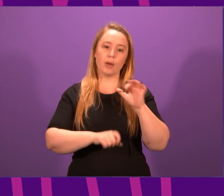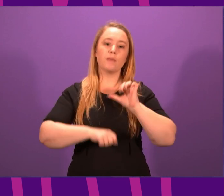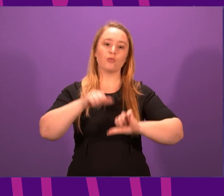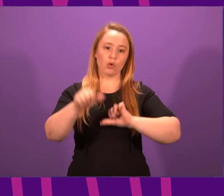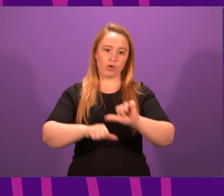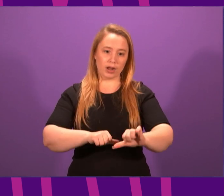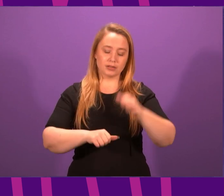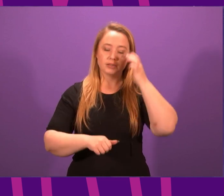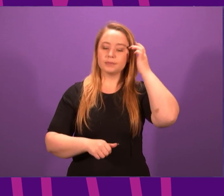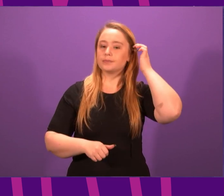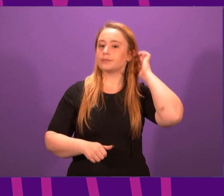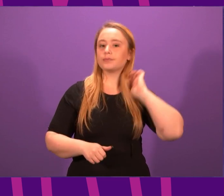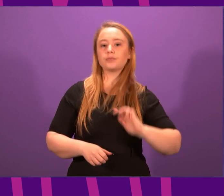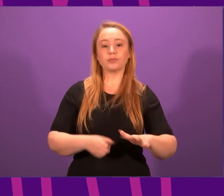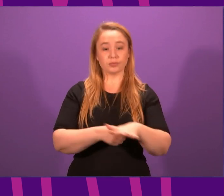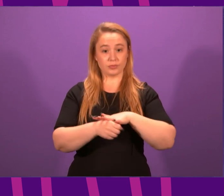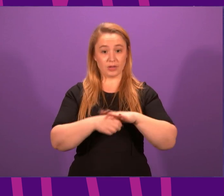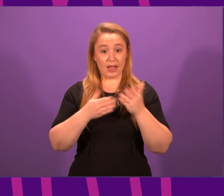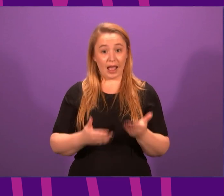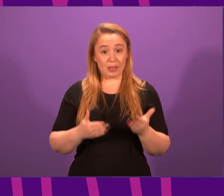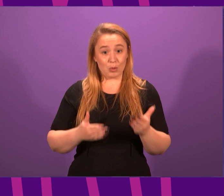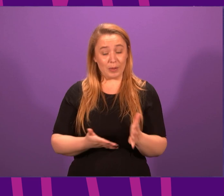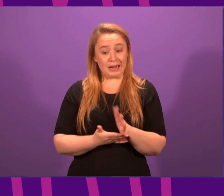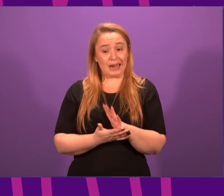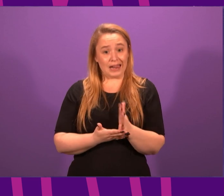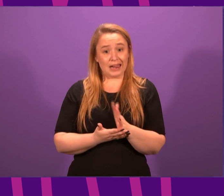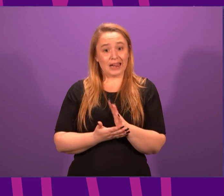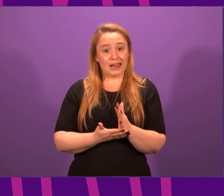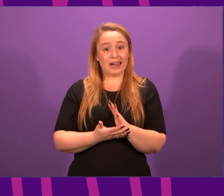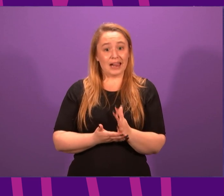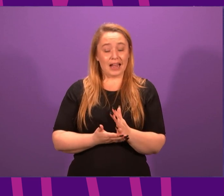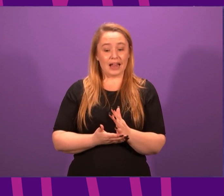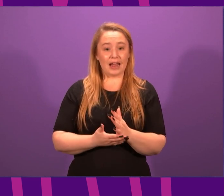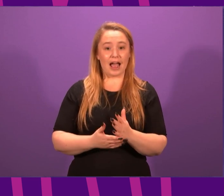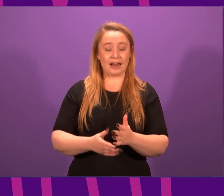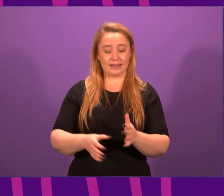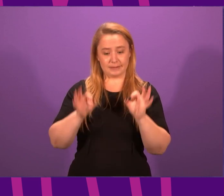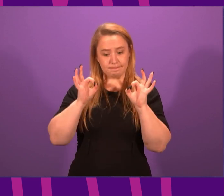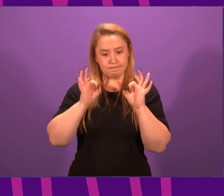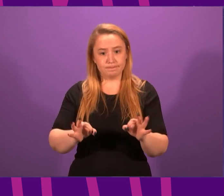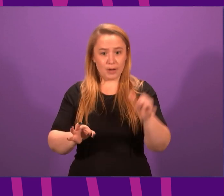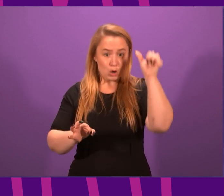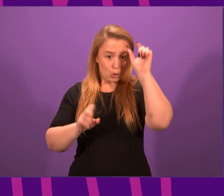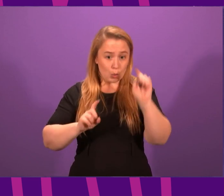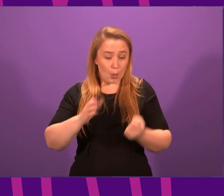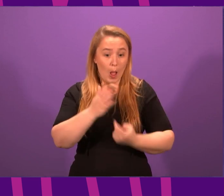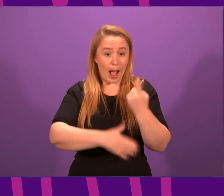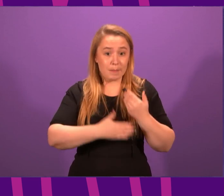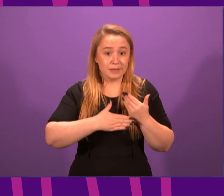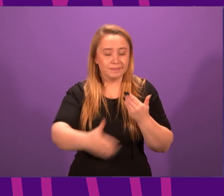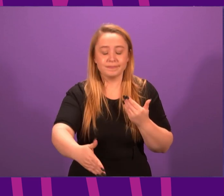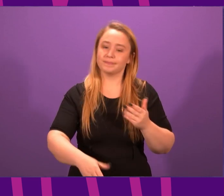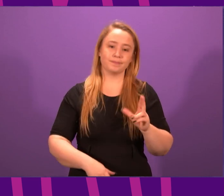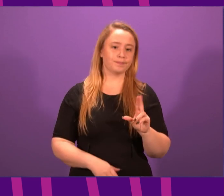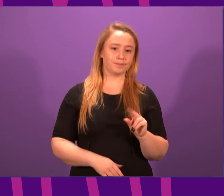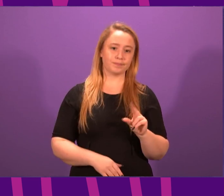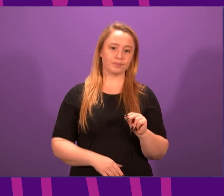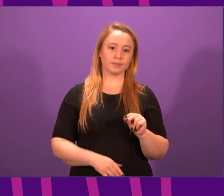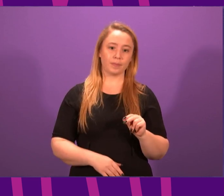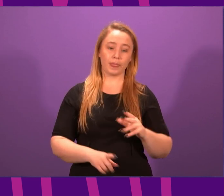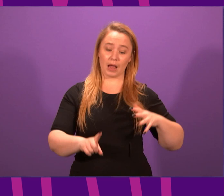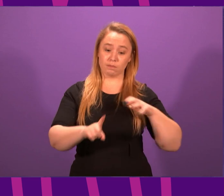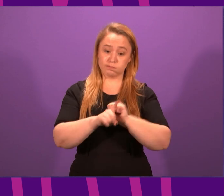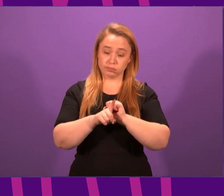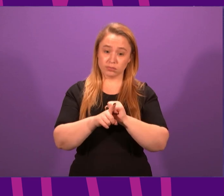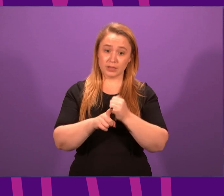position just now is still fragile and it is too early to draw firm conclusions. Cases are still rising and that